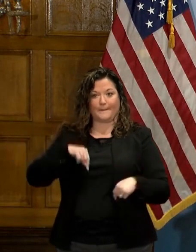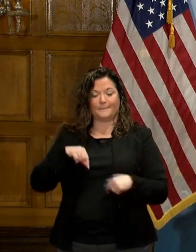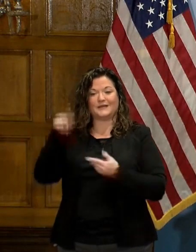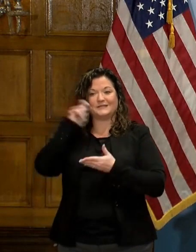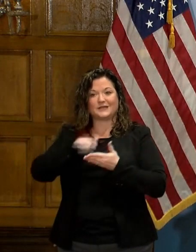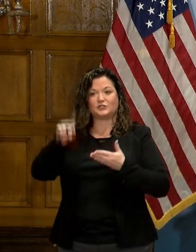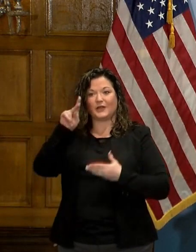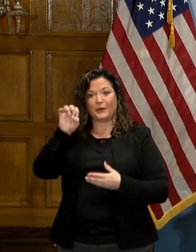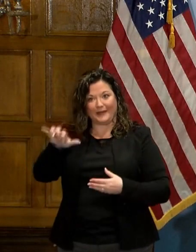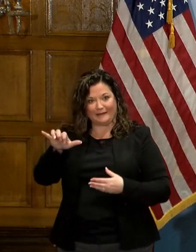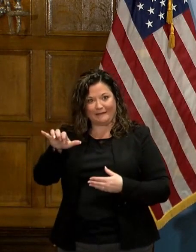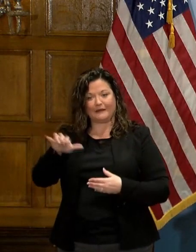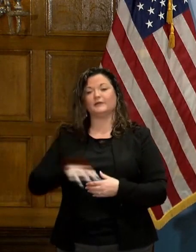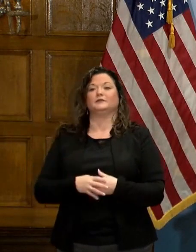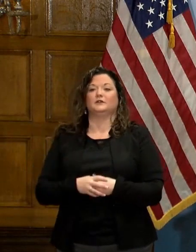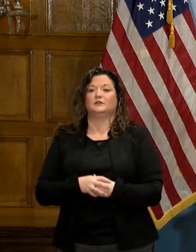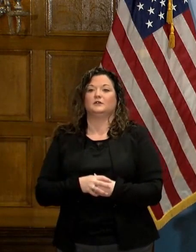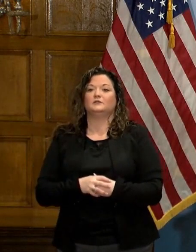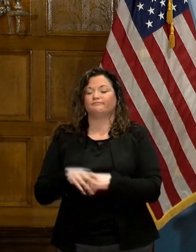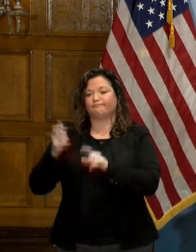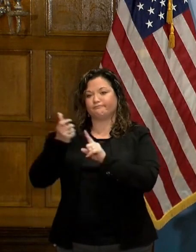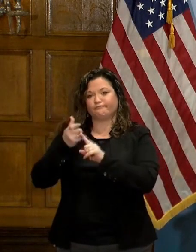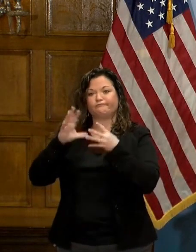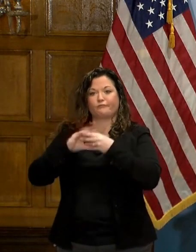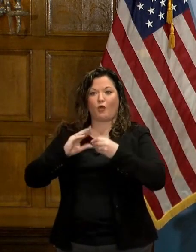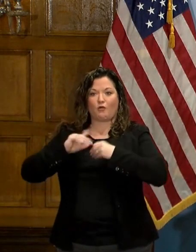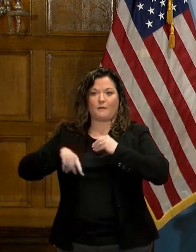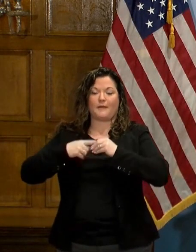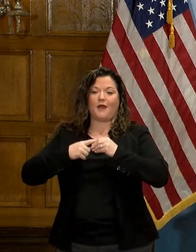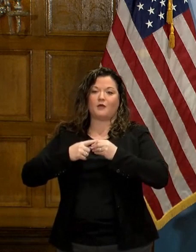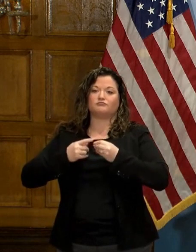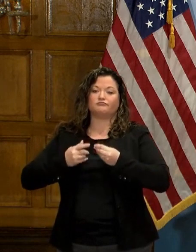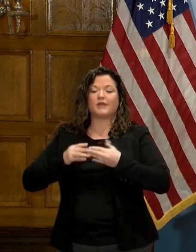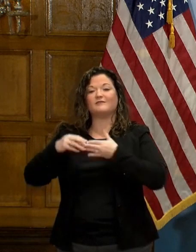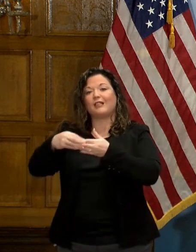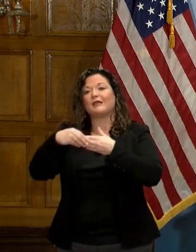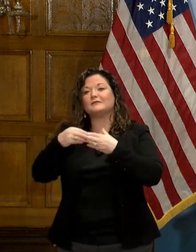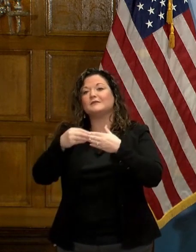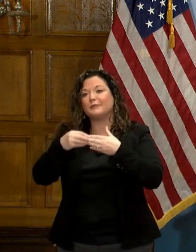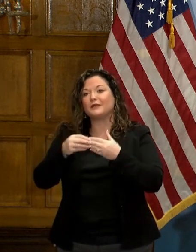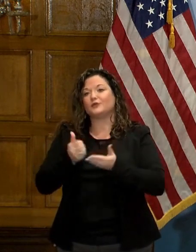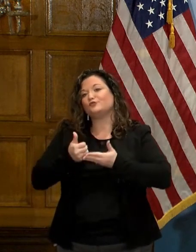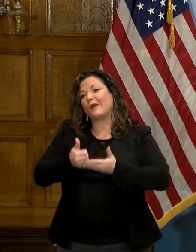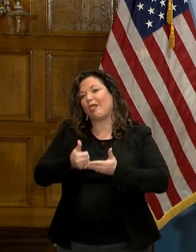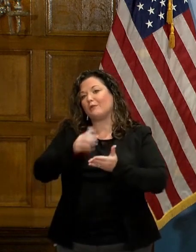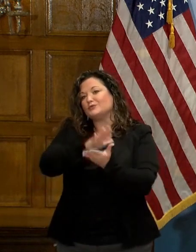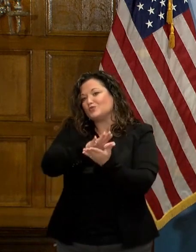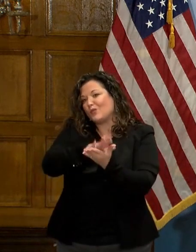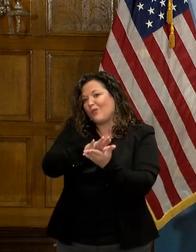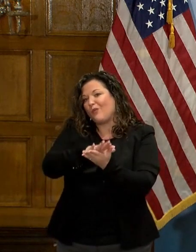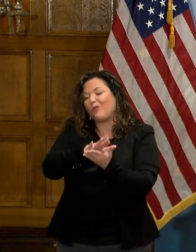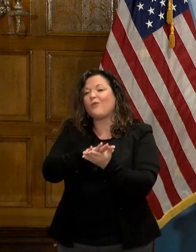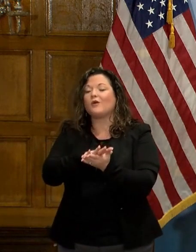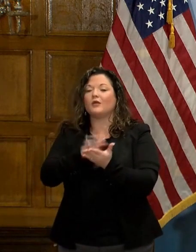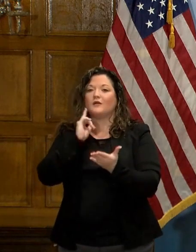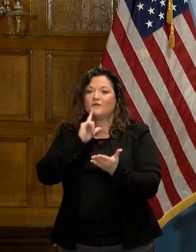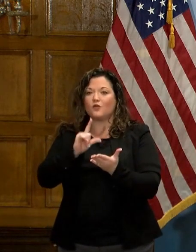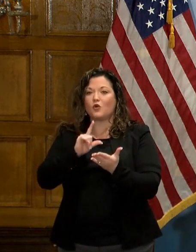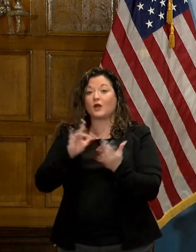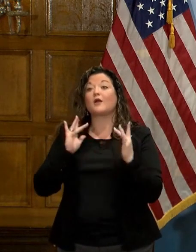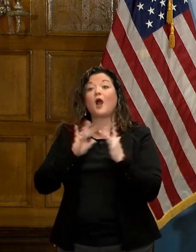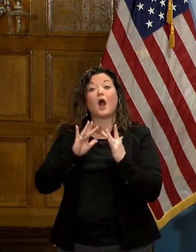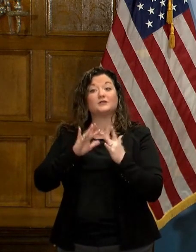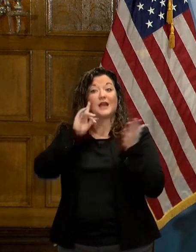Secretary Key to come and talk about the relief and flexibility that we're providing the schools in regard to contact